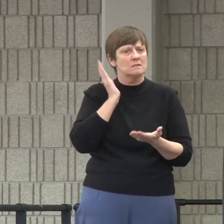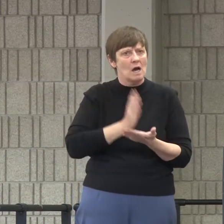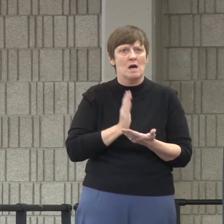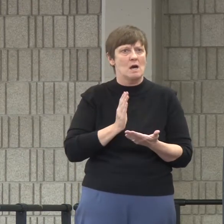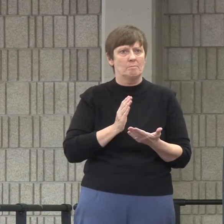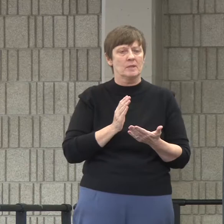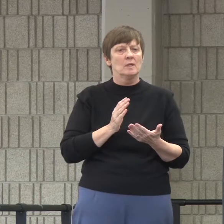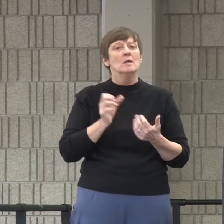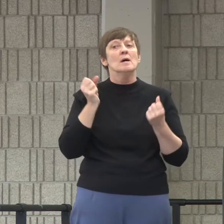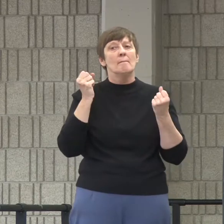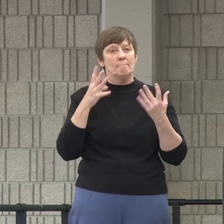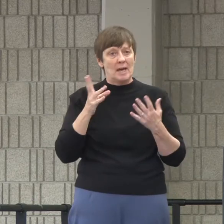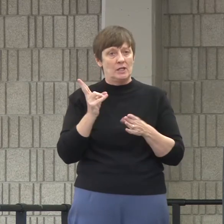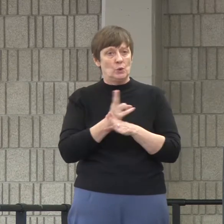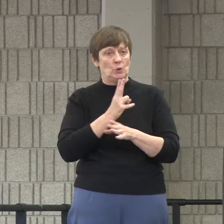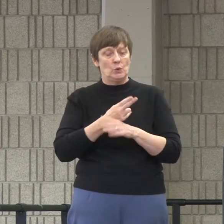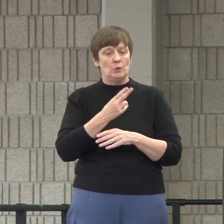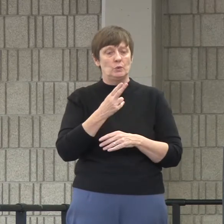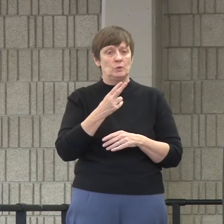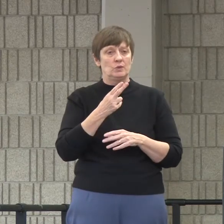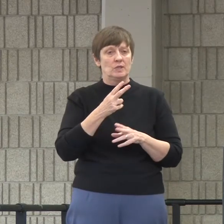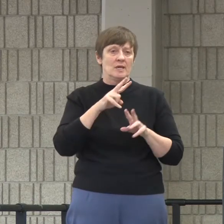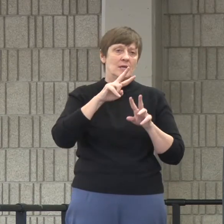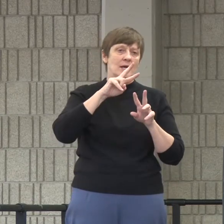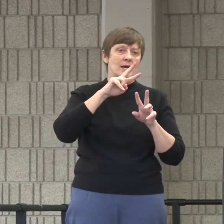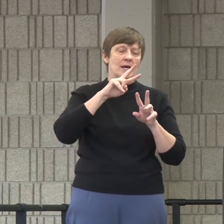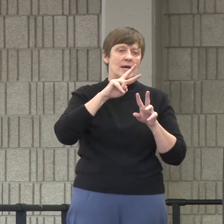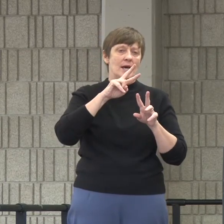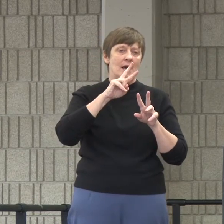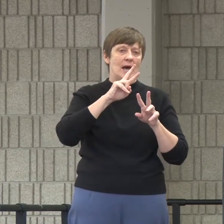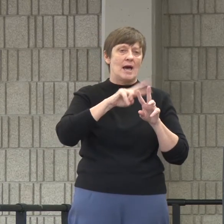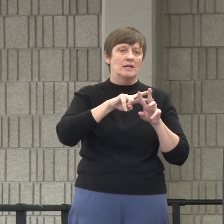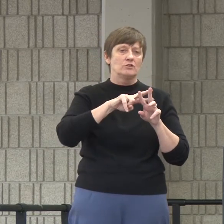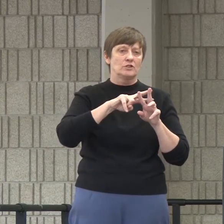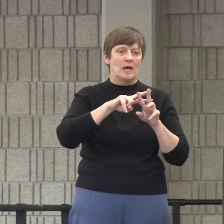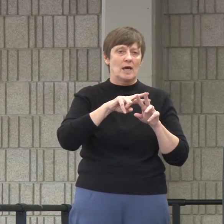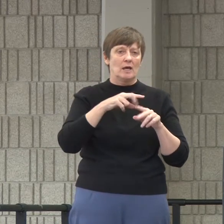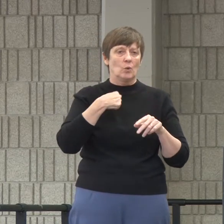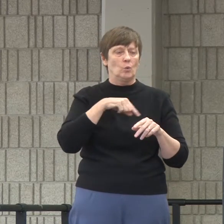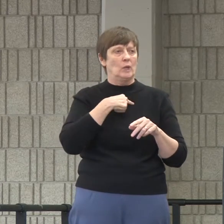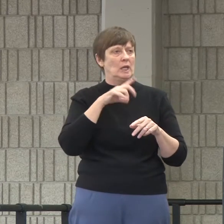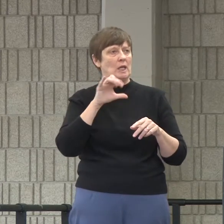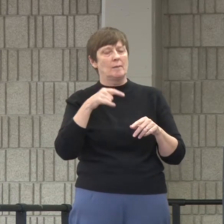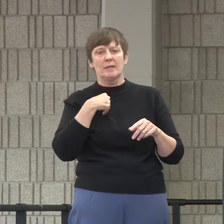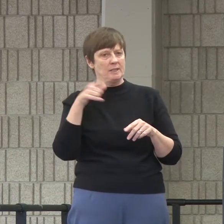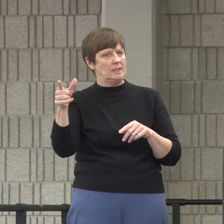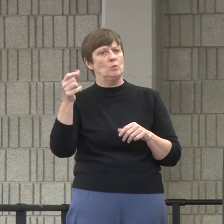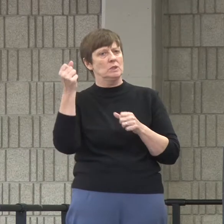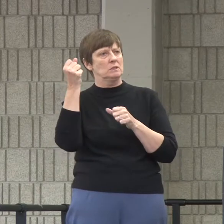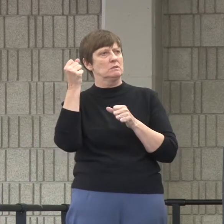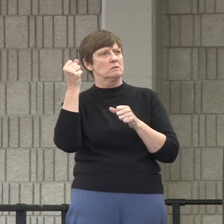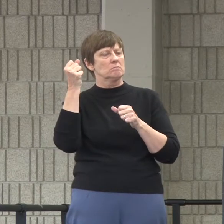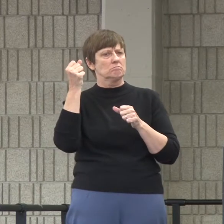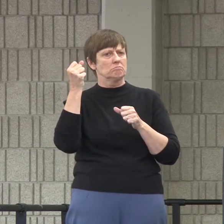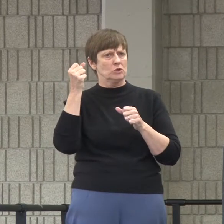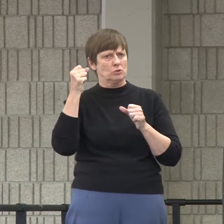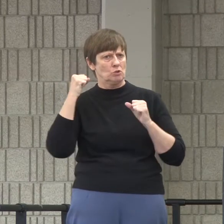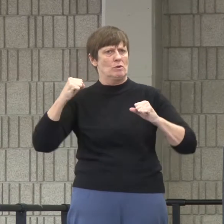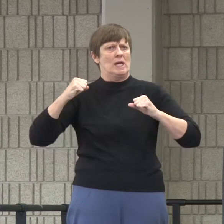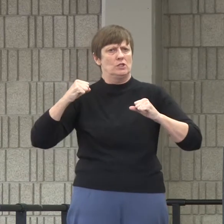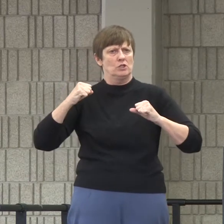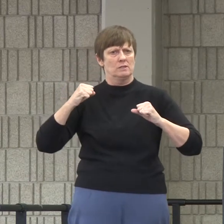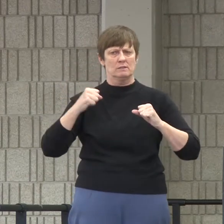Many of them are using hashtag ReclaimMLK because he was radically courageous in addressing these